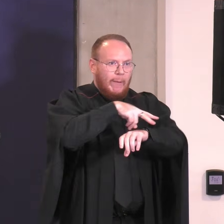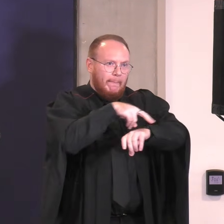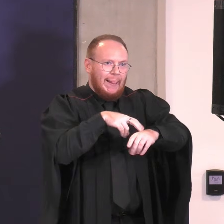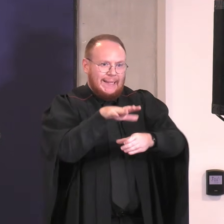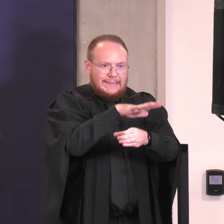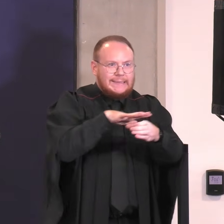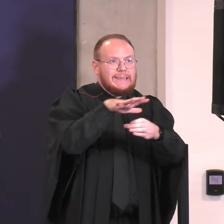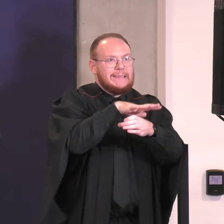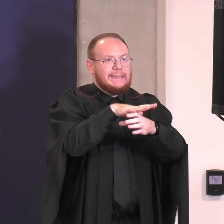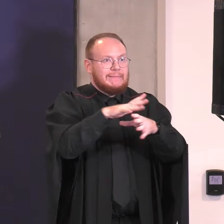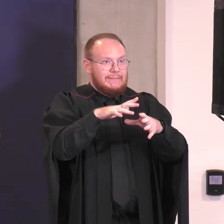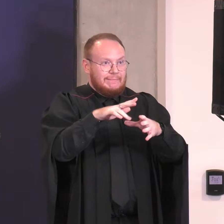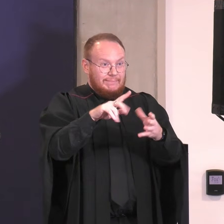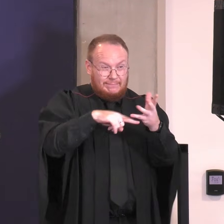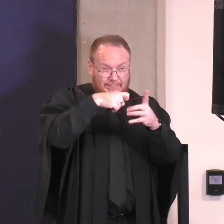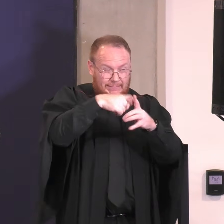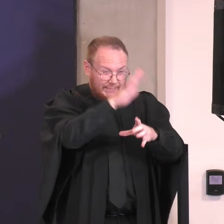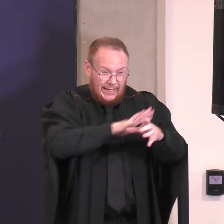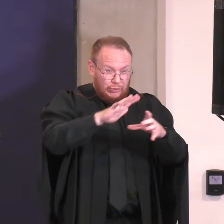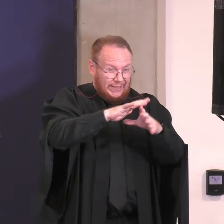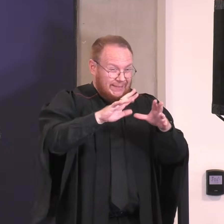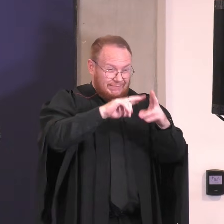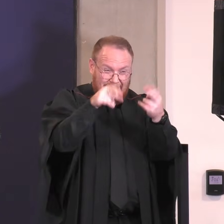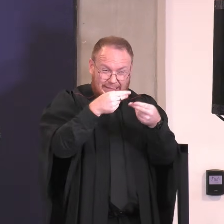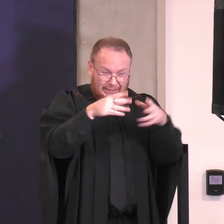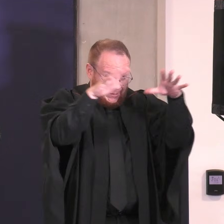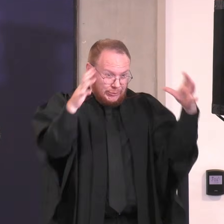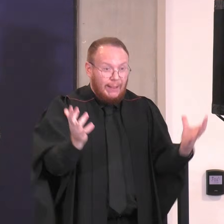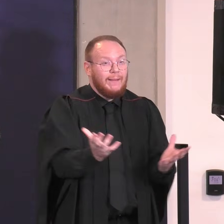regionally, nationally and also internationally.